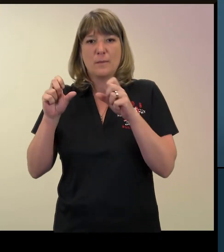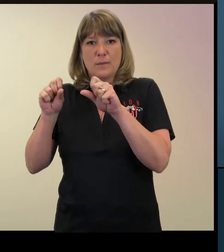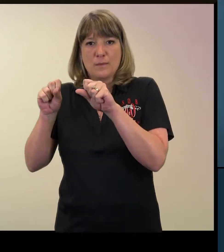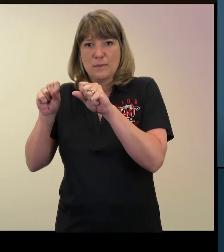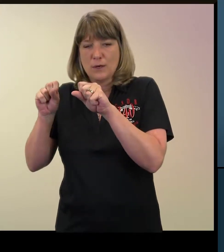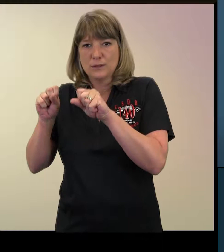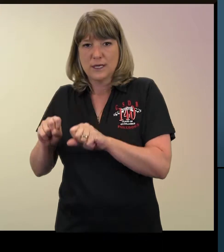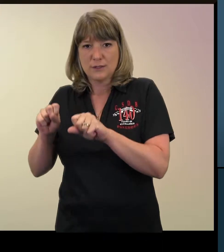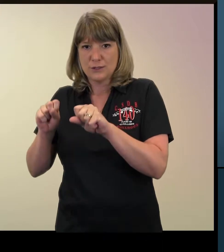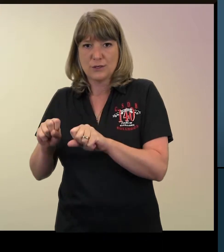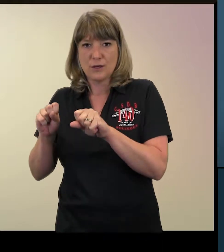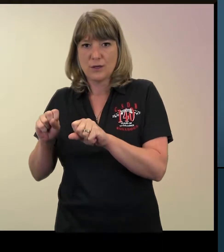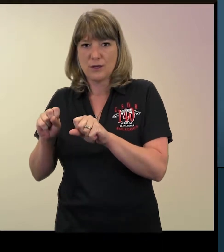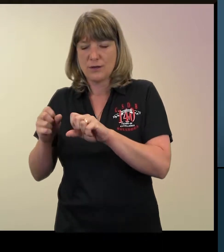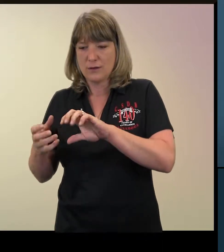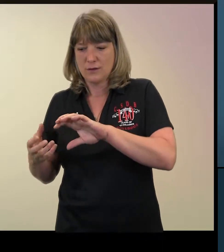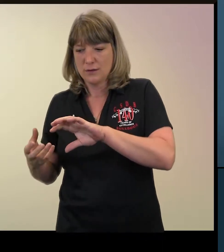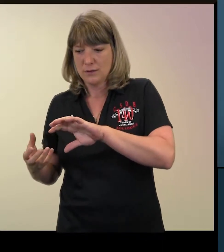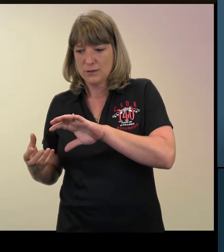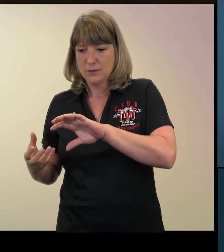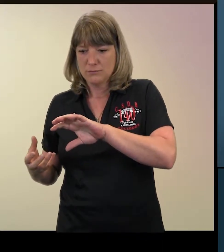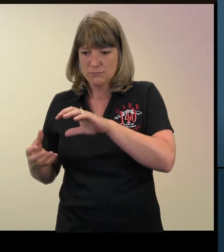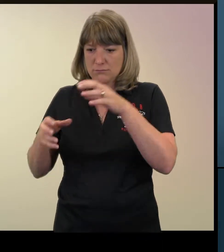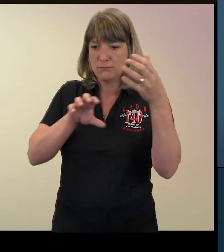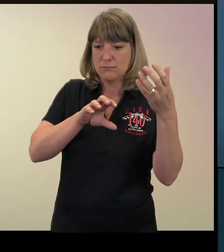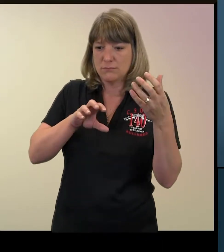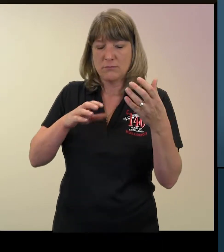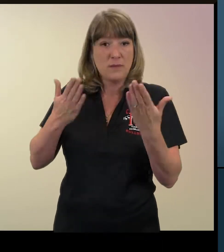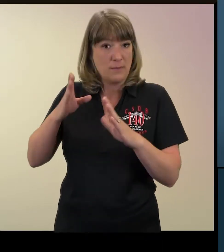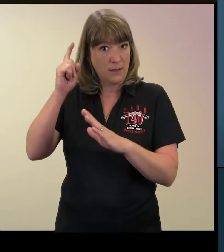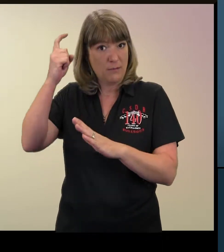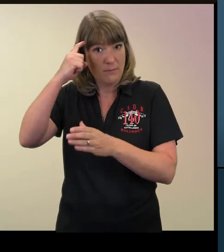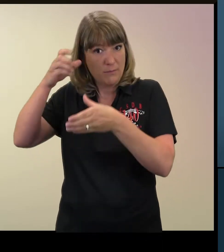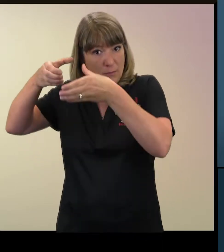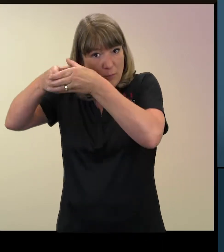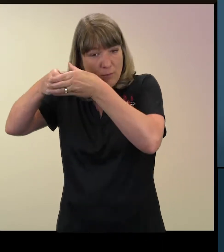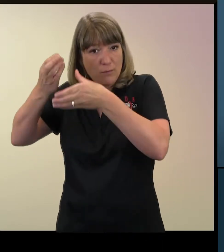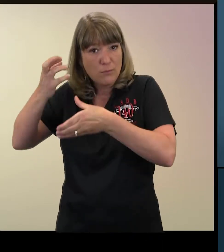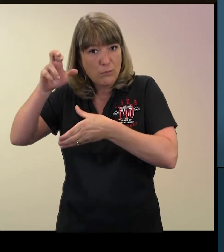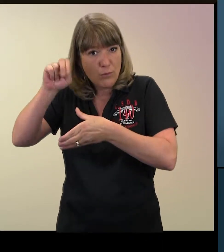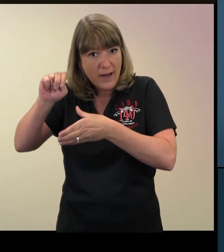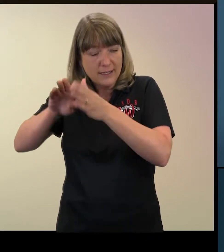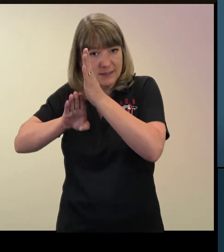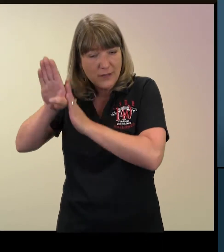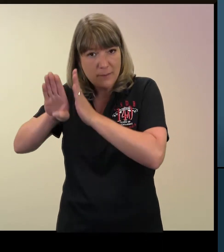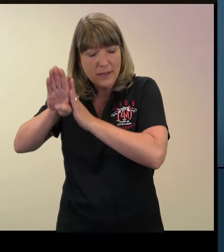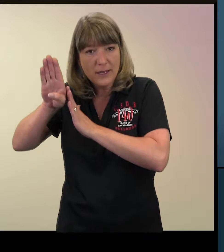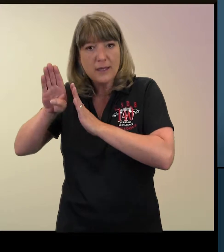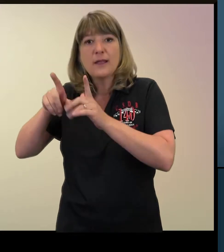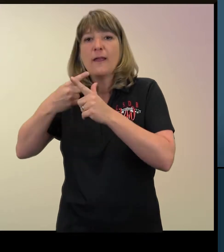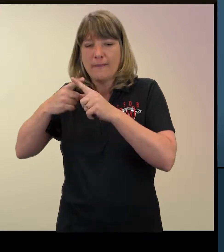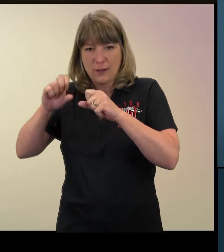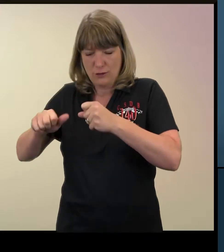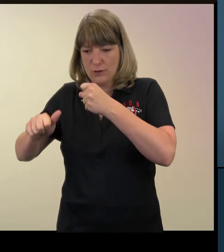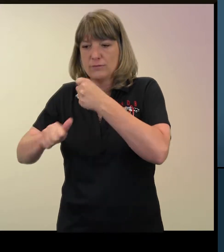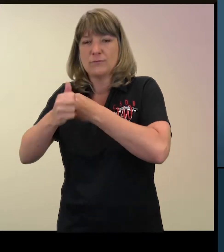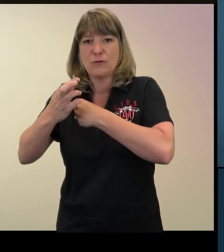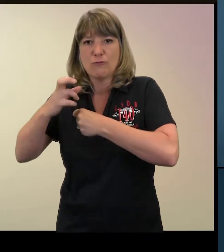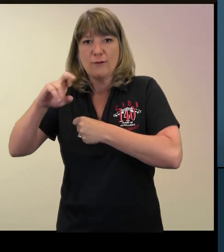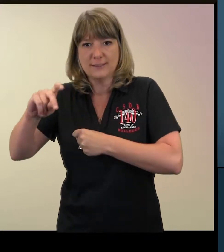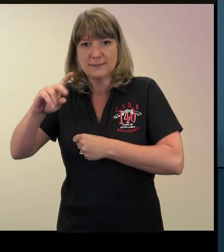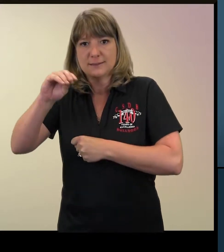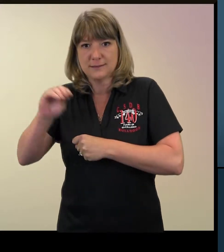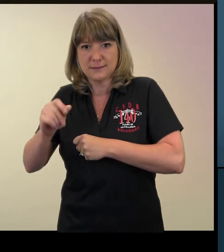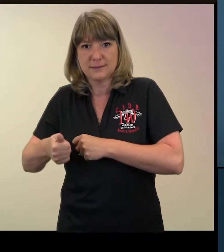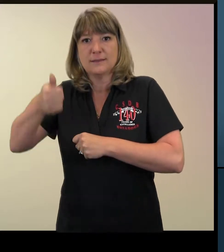potentially disrupted or changed brain development, that could put you at greater risk for autism. So